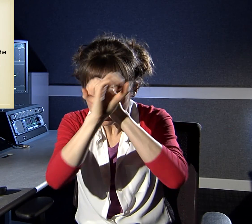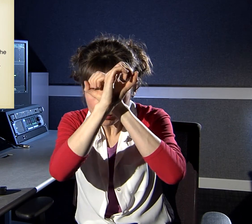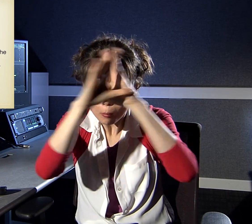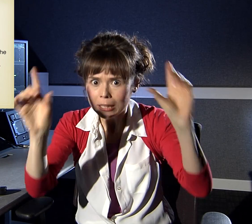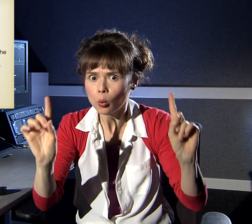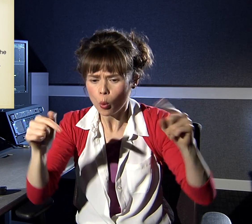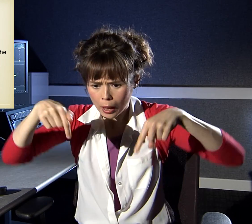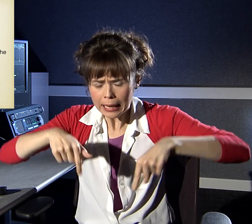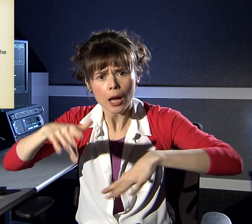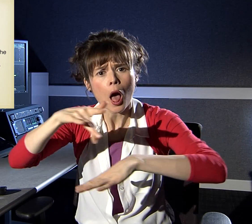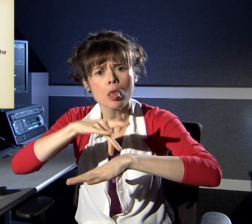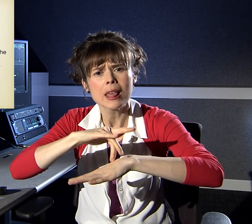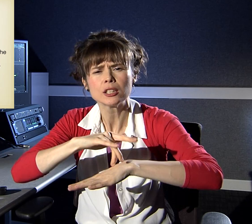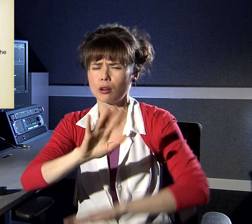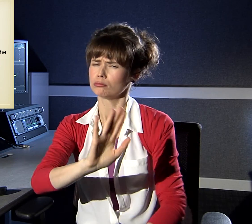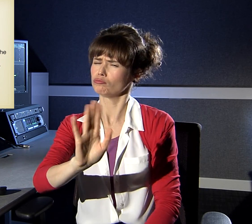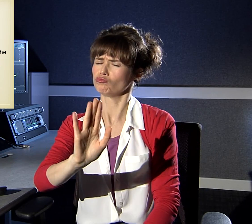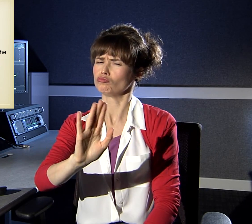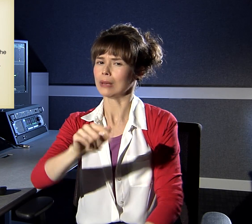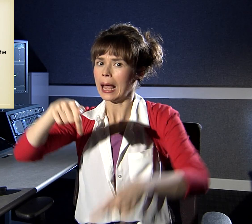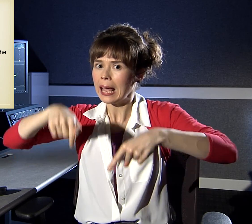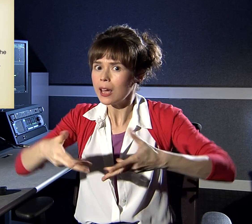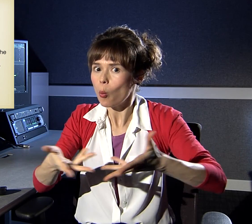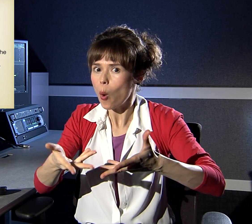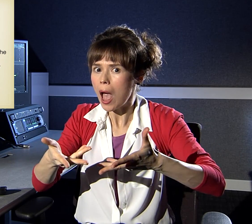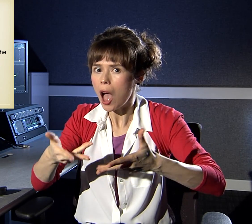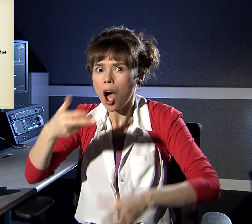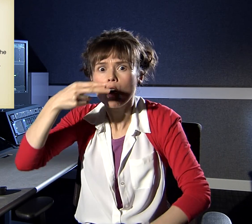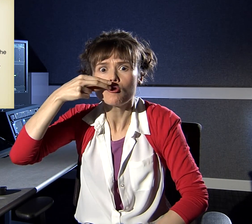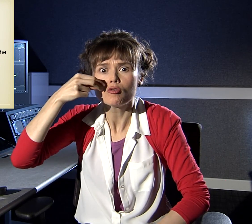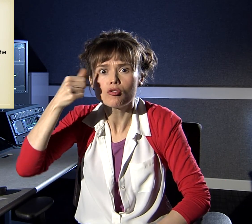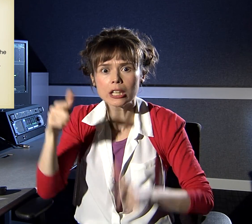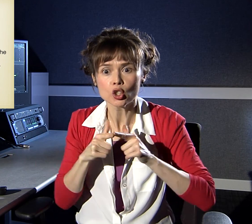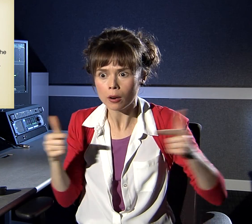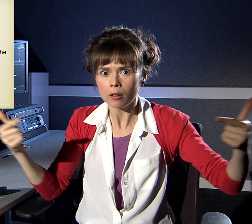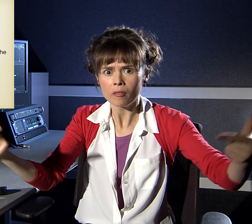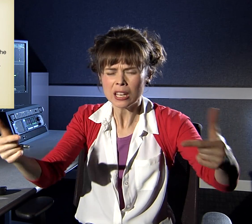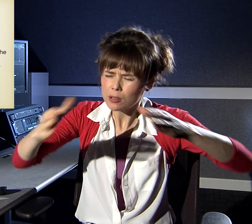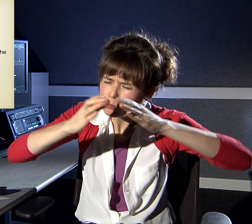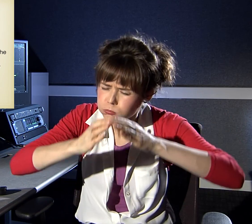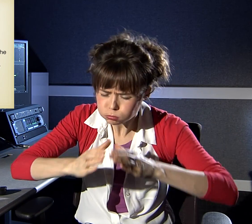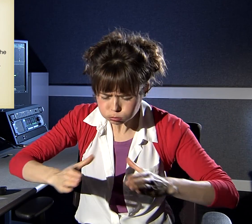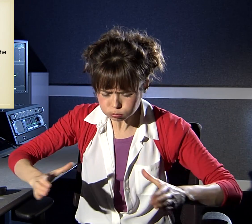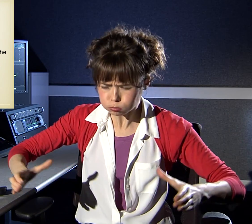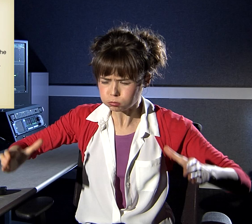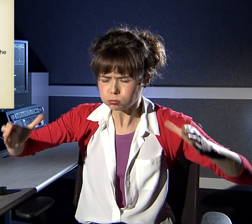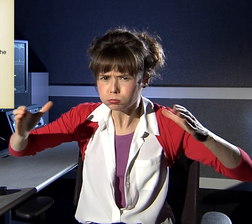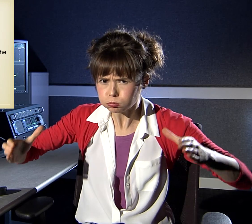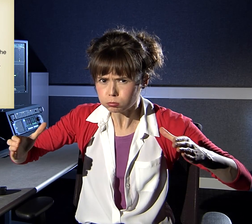narrator perhaps, because he asks the audience to use their imagination to picture the vasty fields